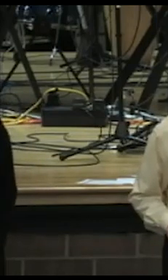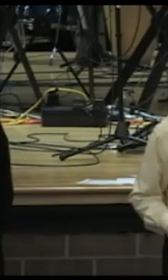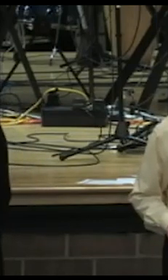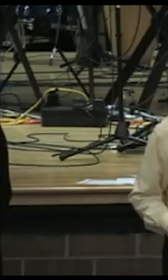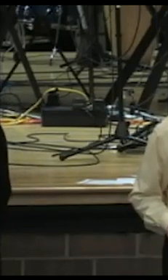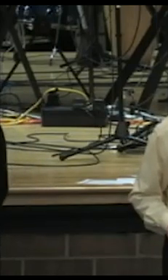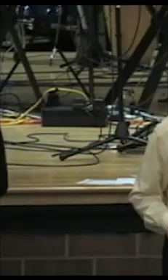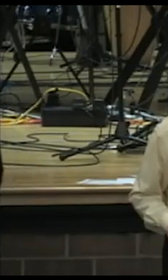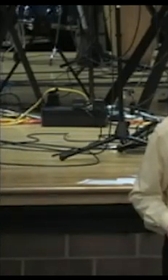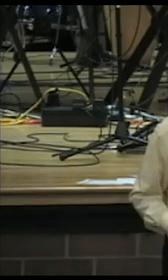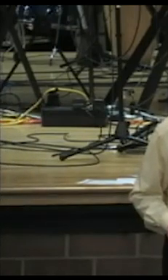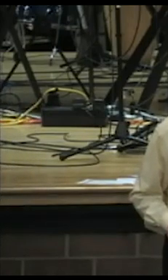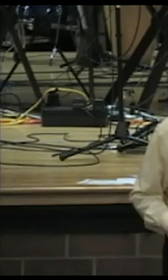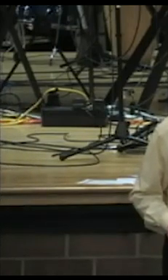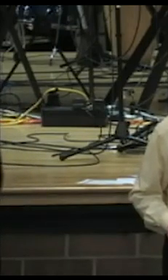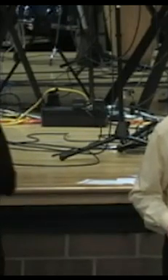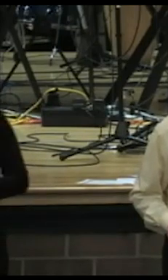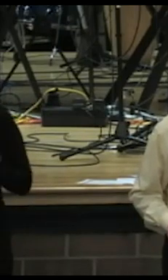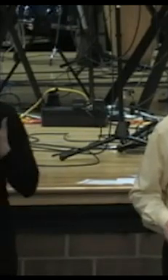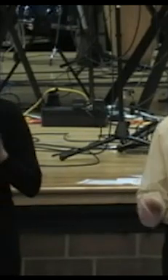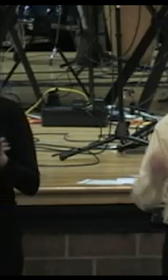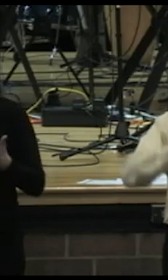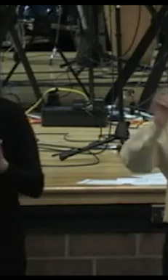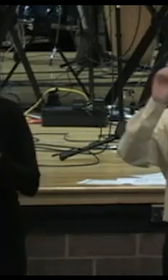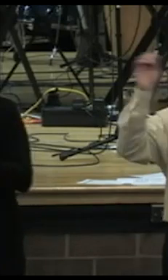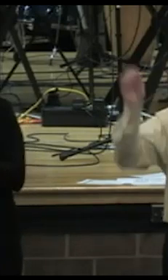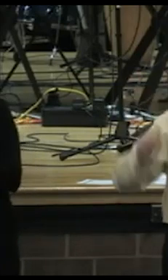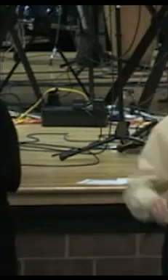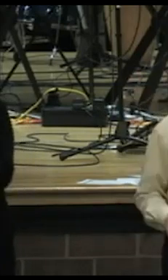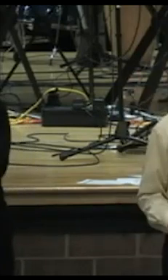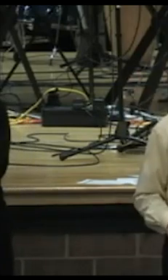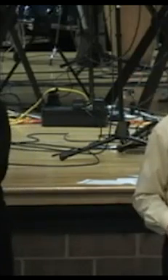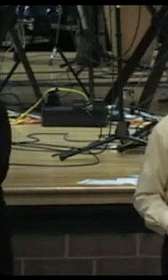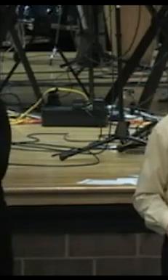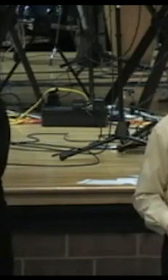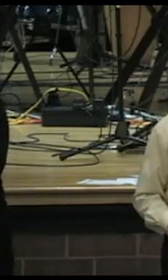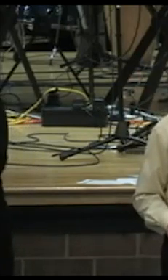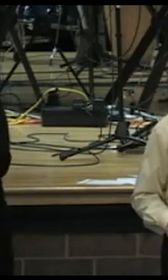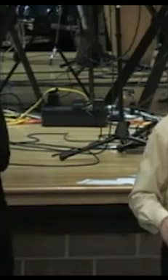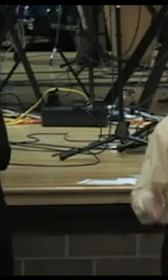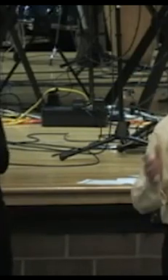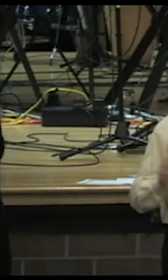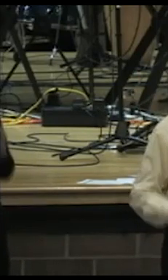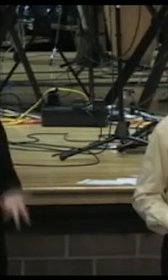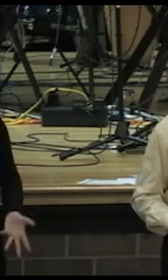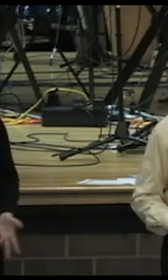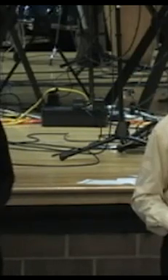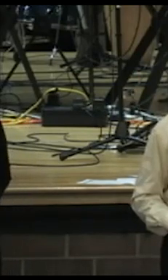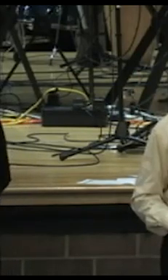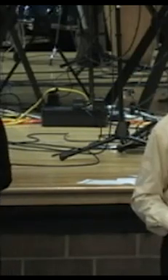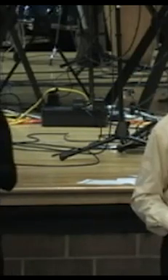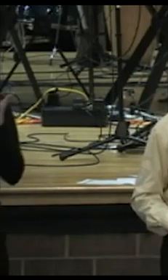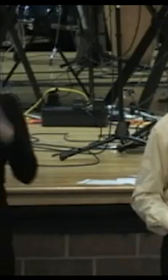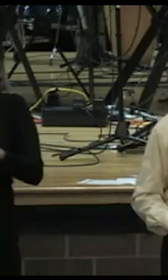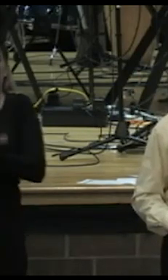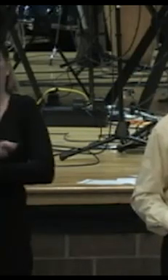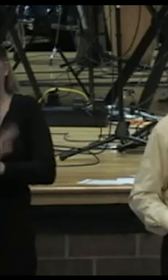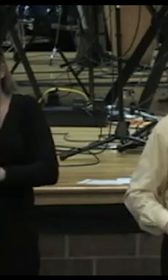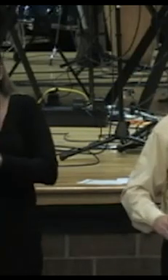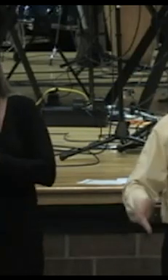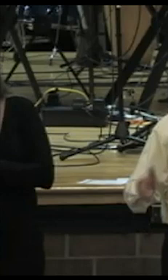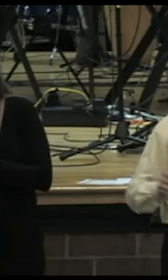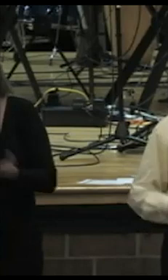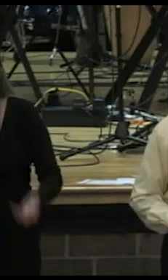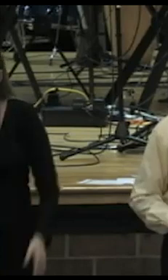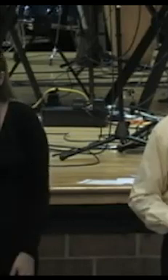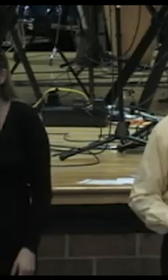can't find one that fits into your life schedule, write down what will. Maybe somebody says, you know, I get off work at 3 o'clock in the morning